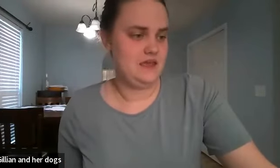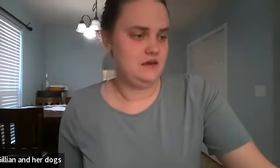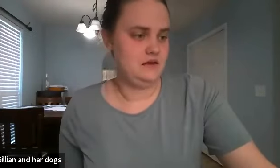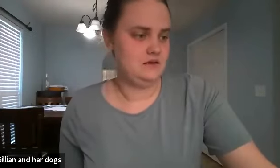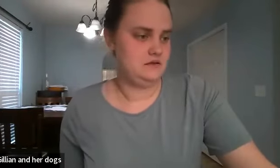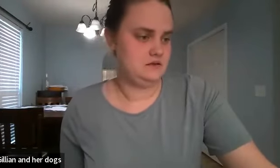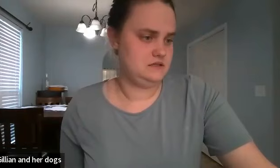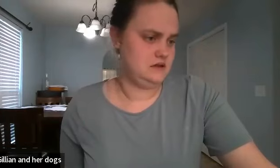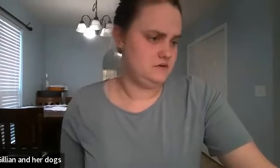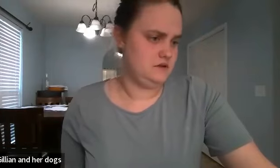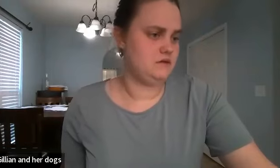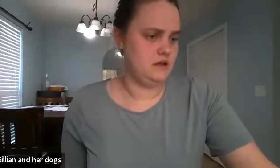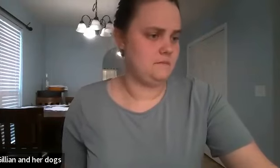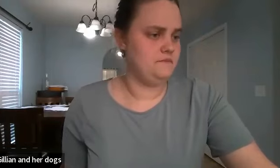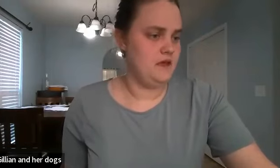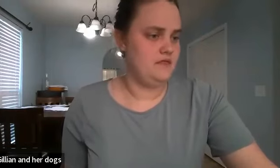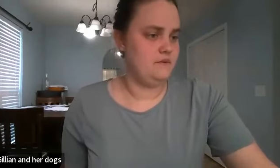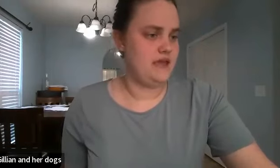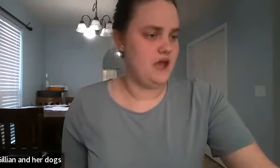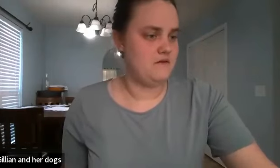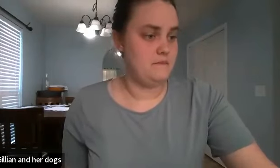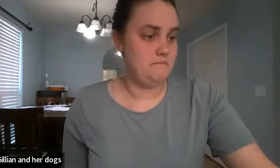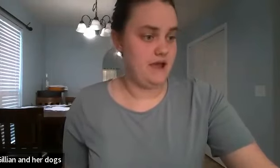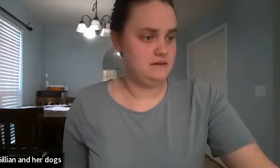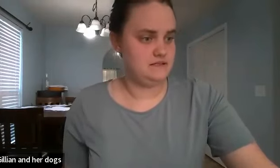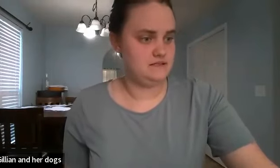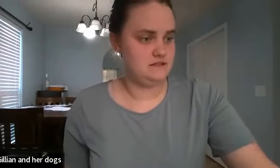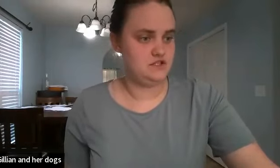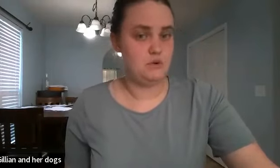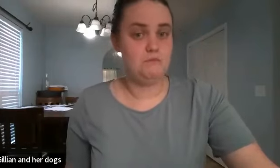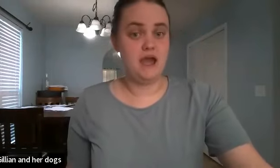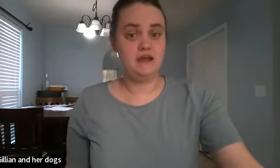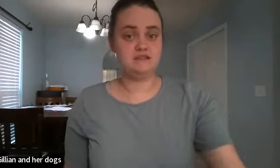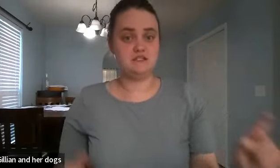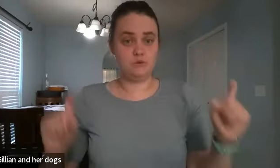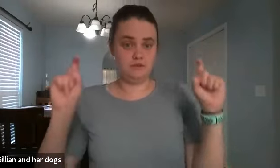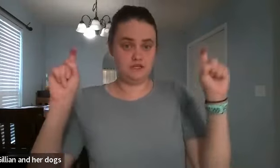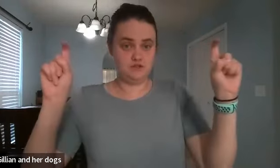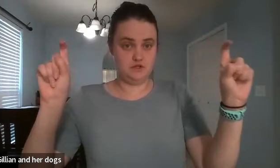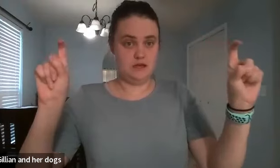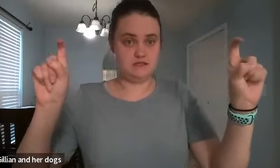Then, let's see how far. Okay, yeah. Then we have bat. So bat is going to be 2